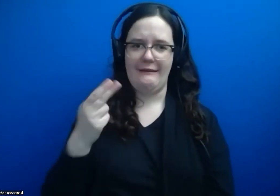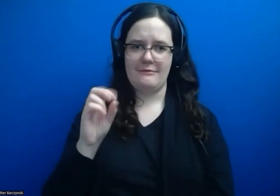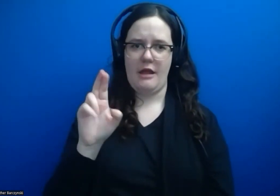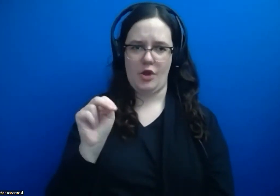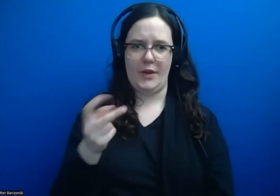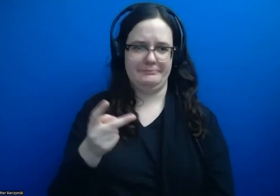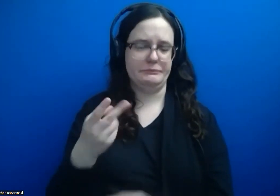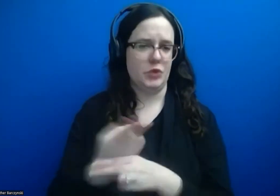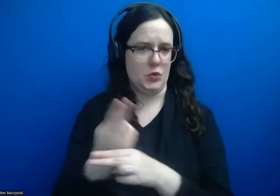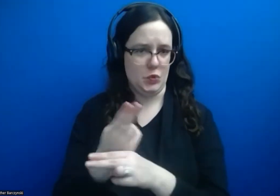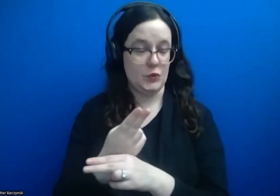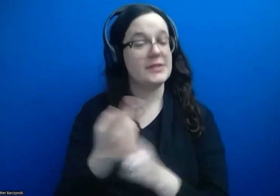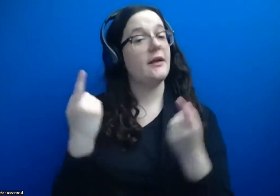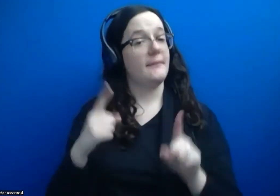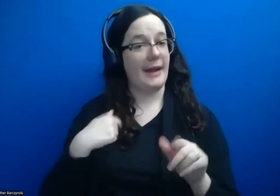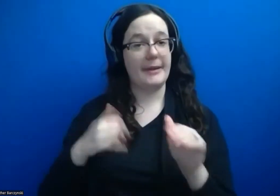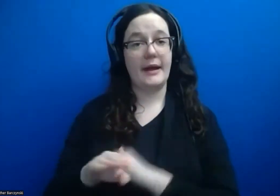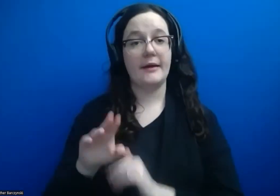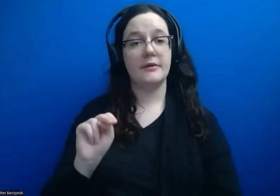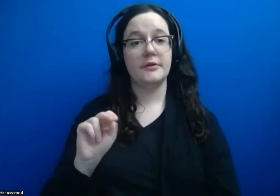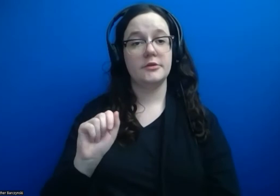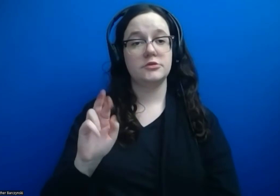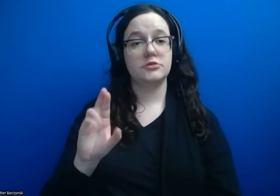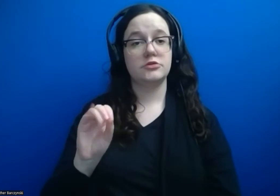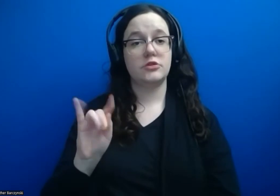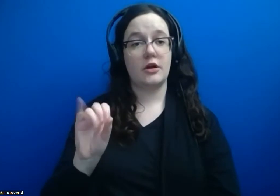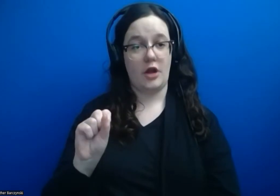I entered into a Narcotics Anonymous program at that point.